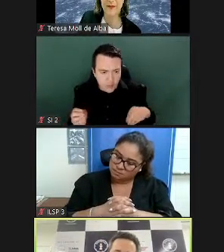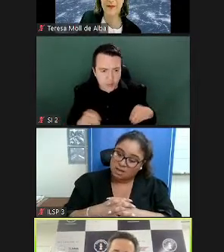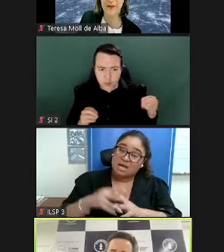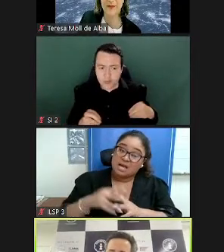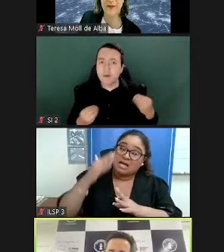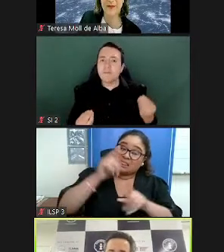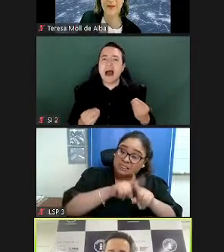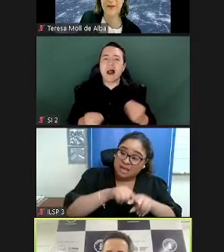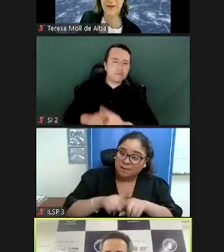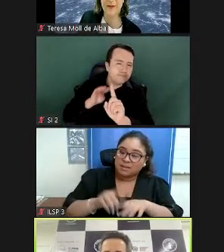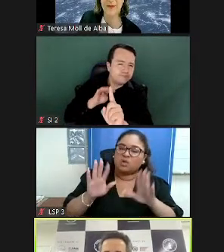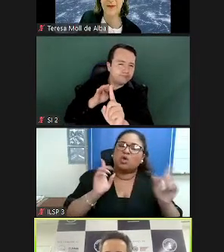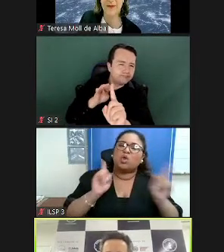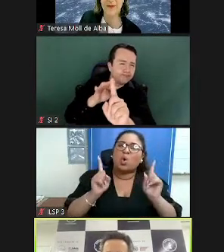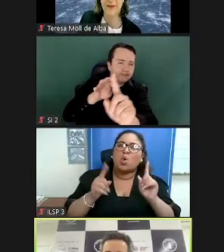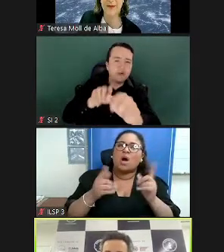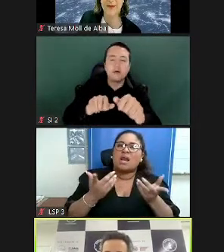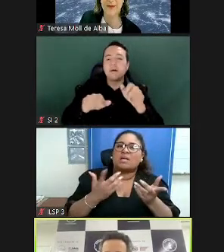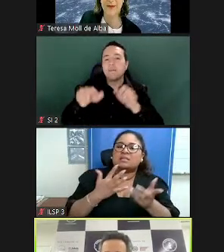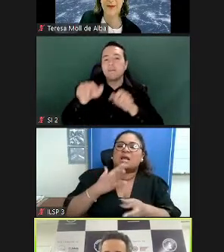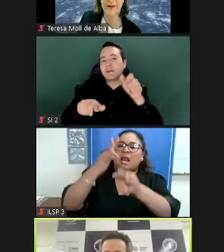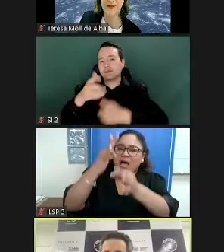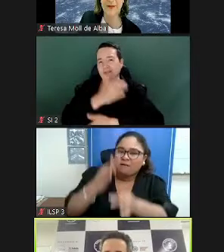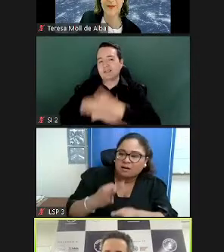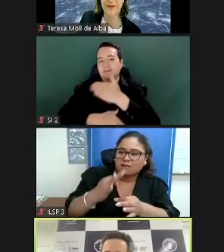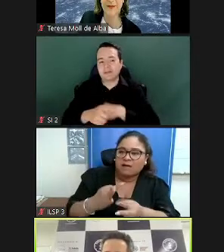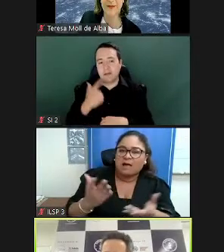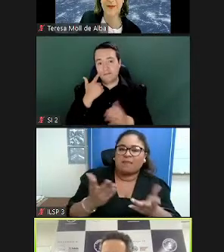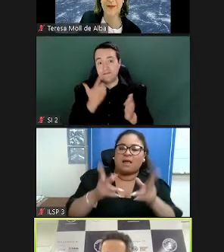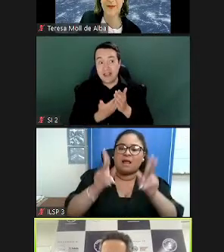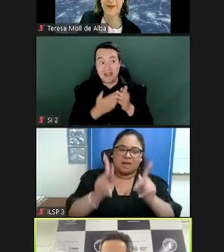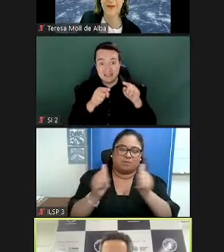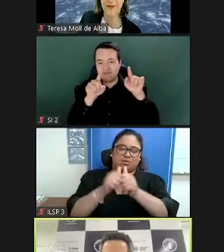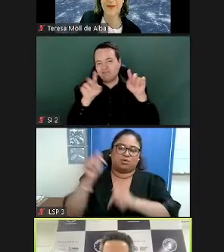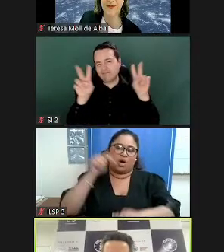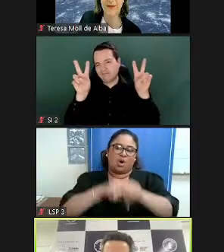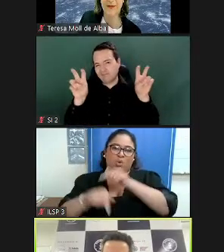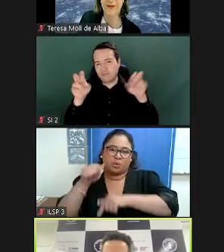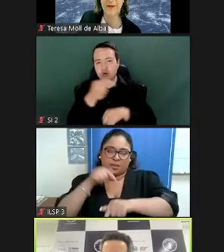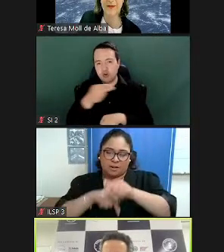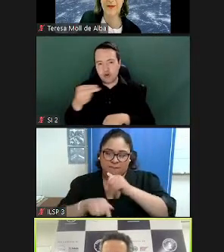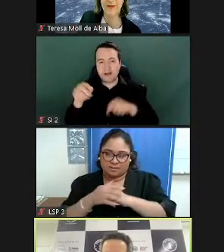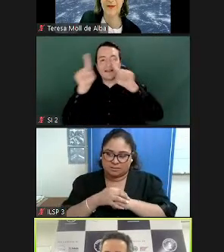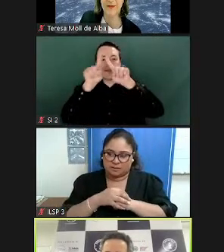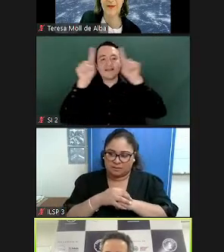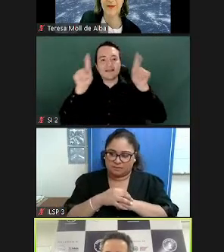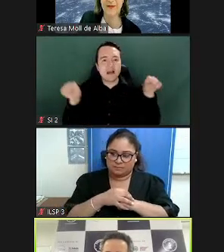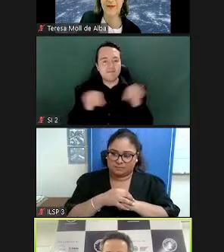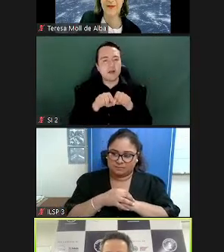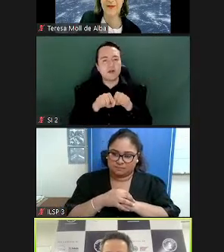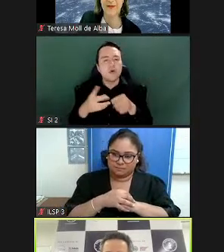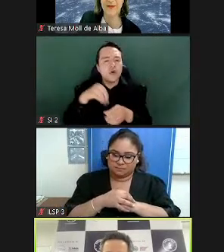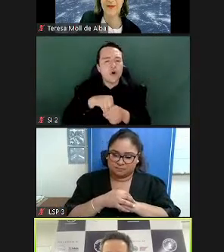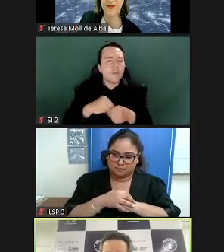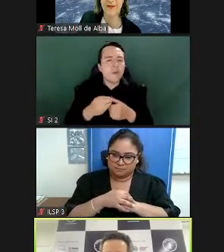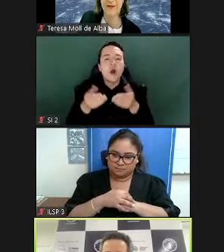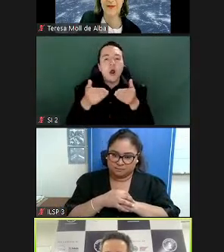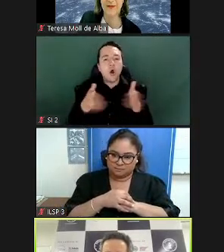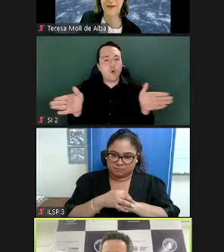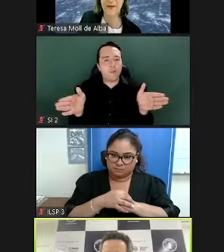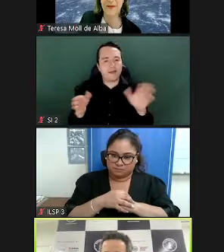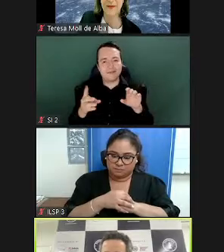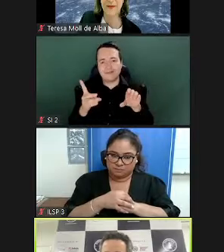the reality of persons with disabilities this board is based on the open data concept